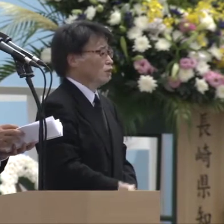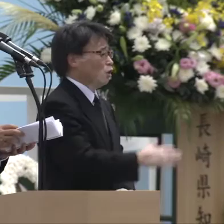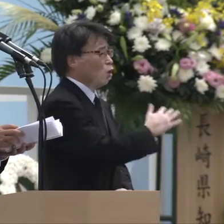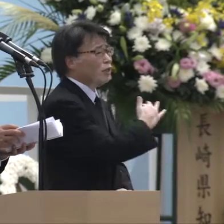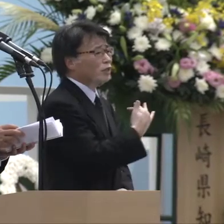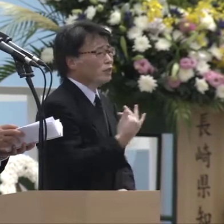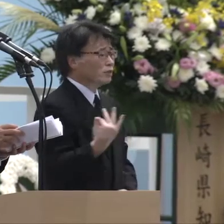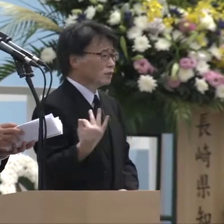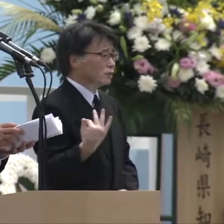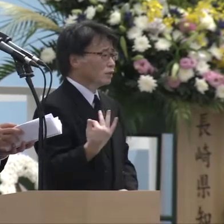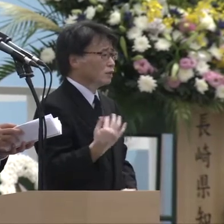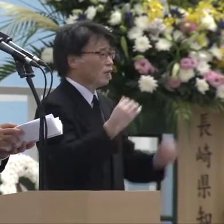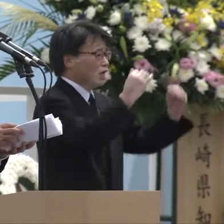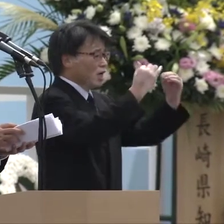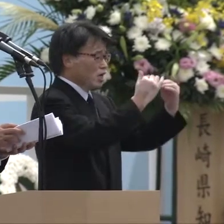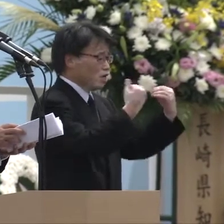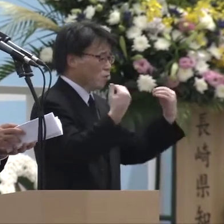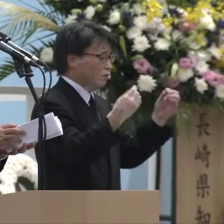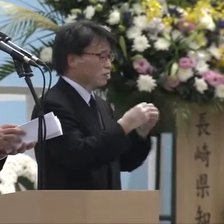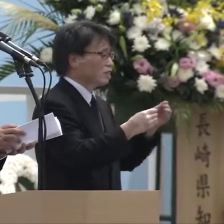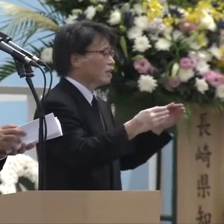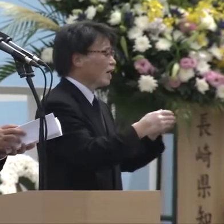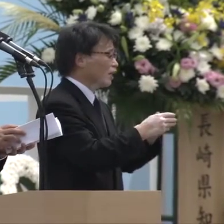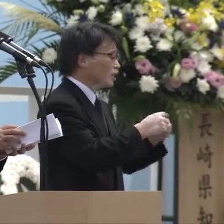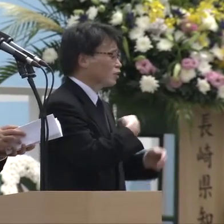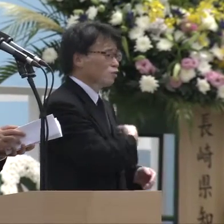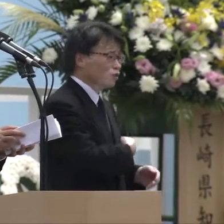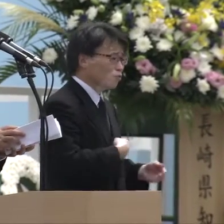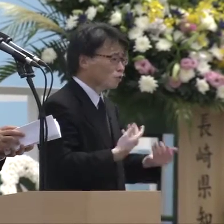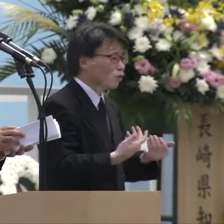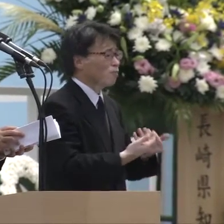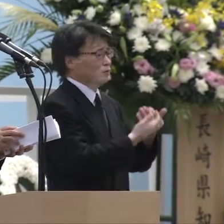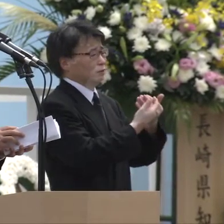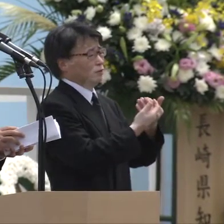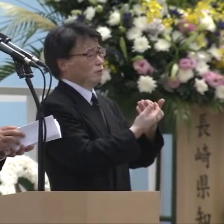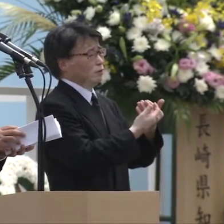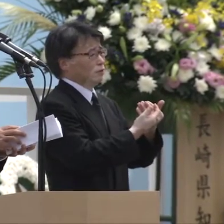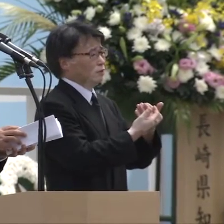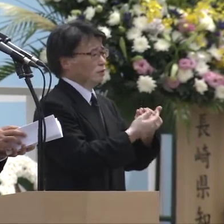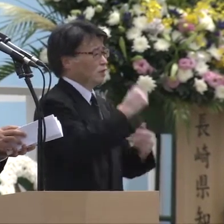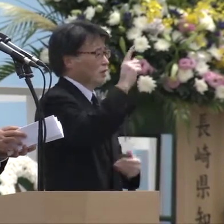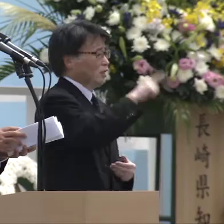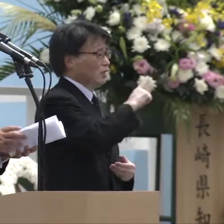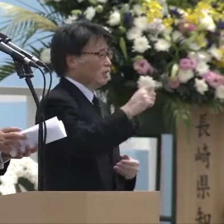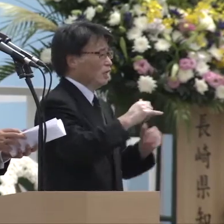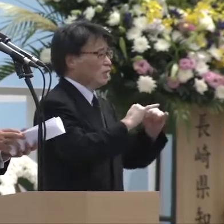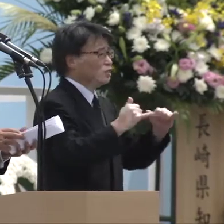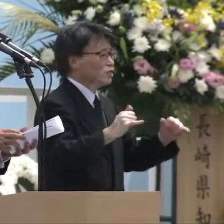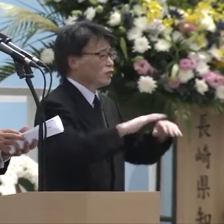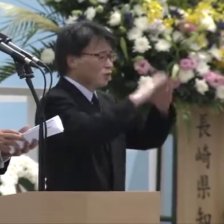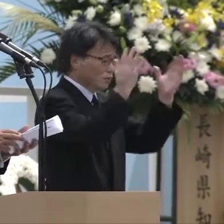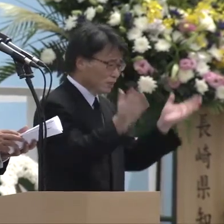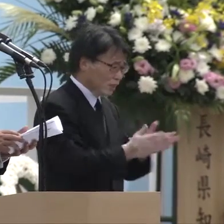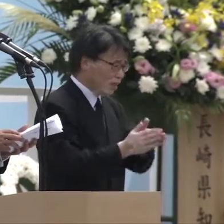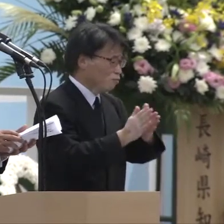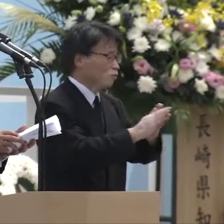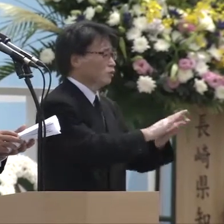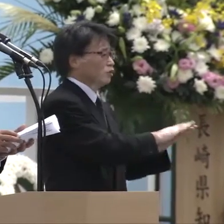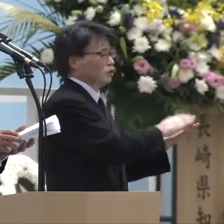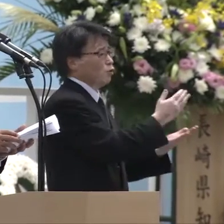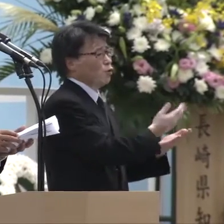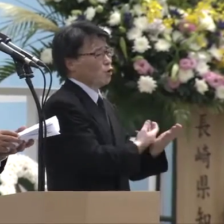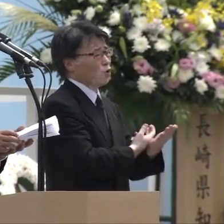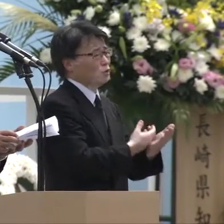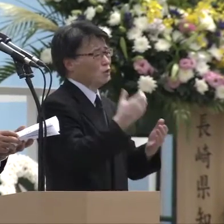and activities with high school student peace ambassadors. However, far from the aspiration of us, those living in atomic bombed